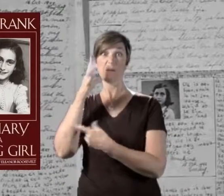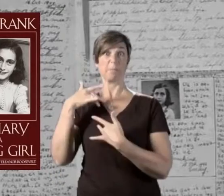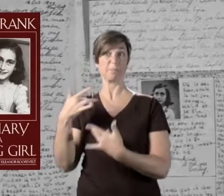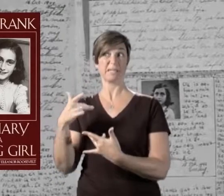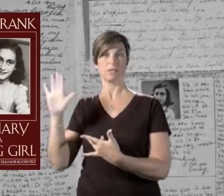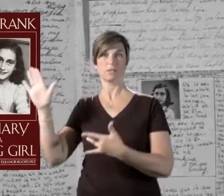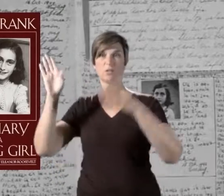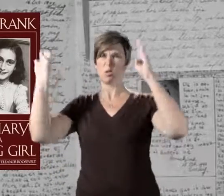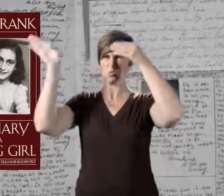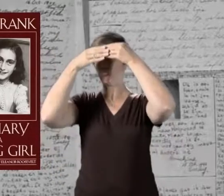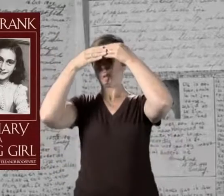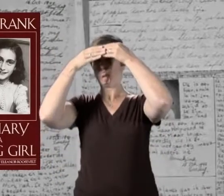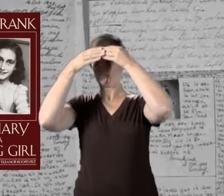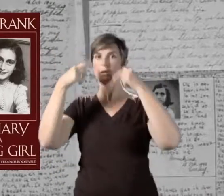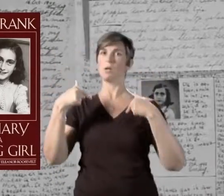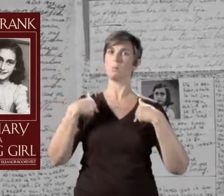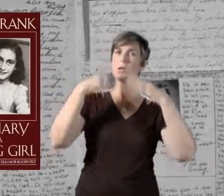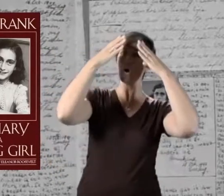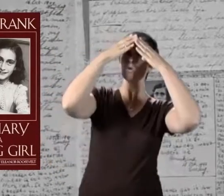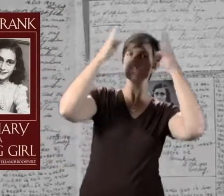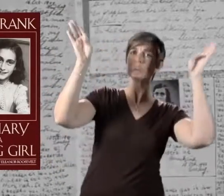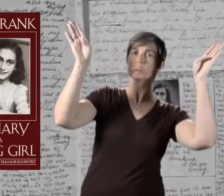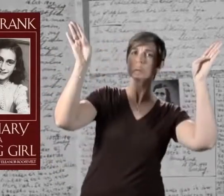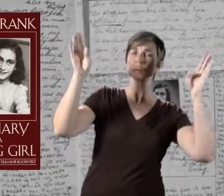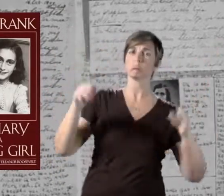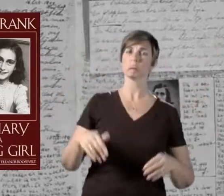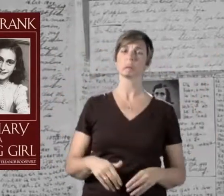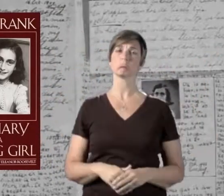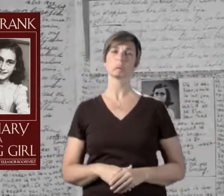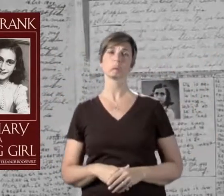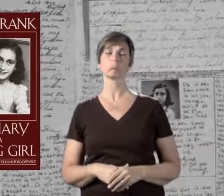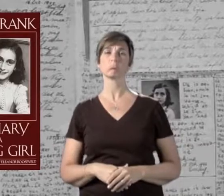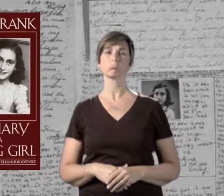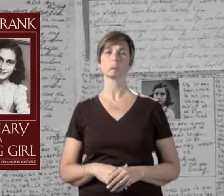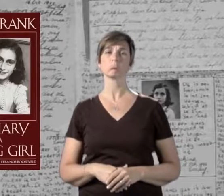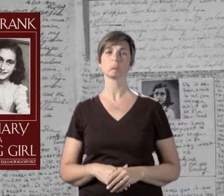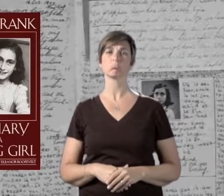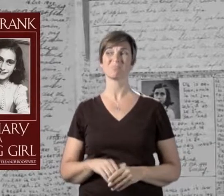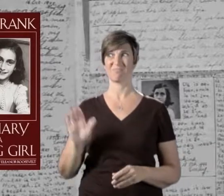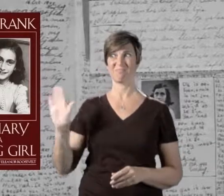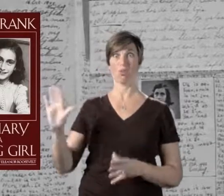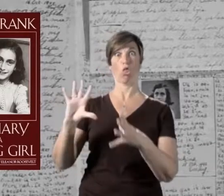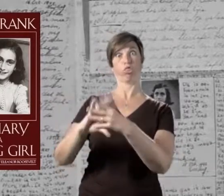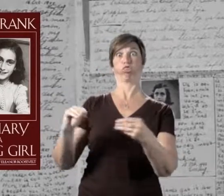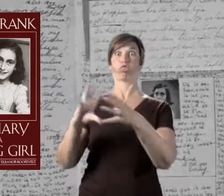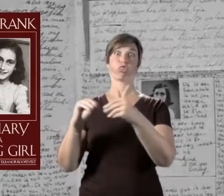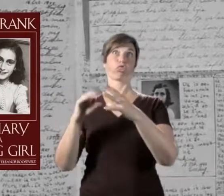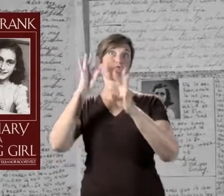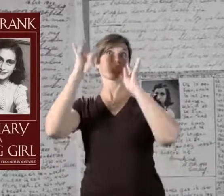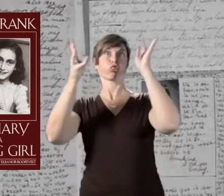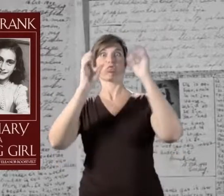I know I'm not so prejudiced. I don't exaggerate so much.